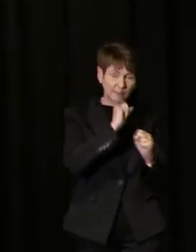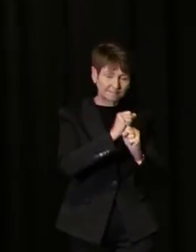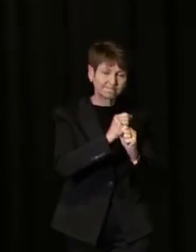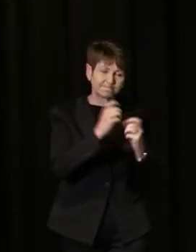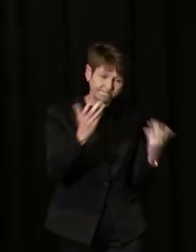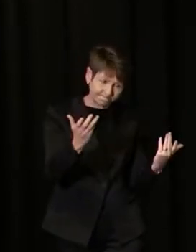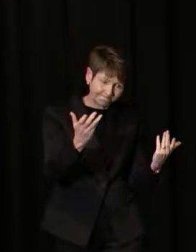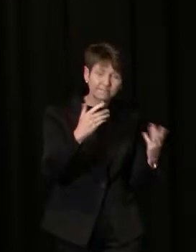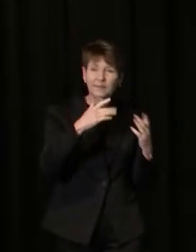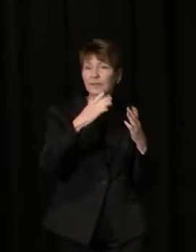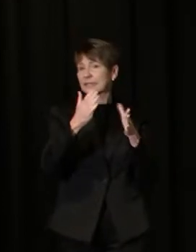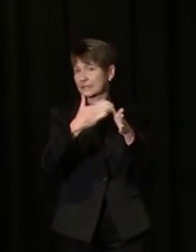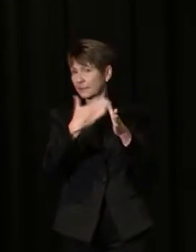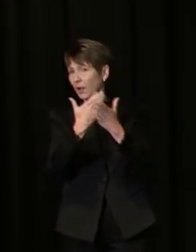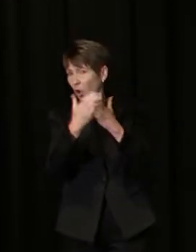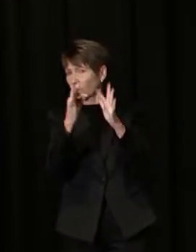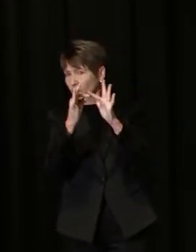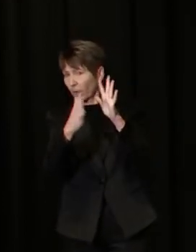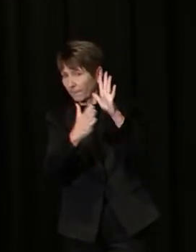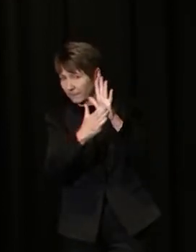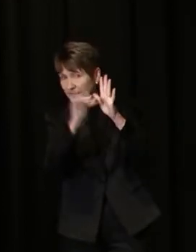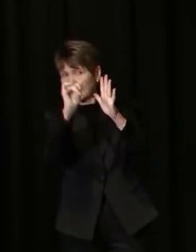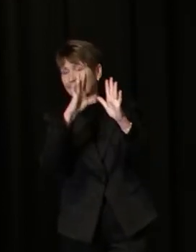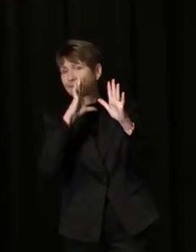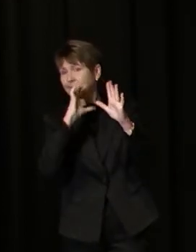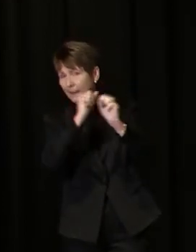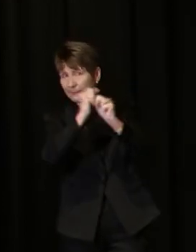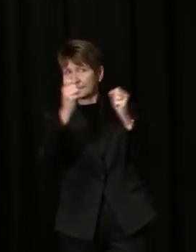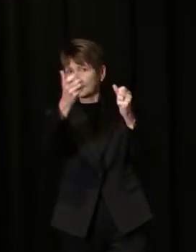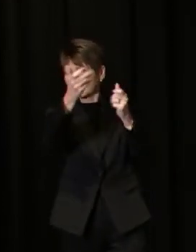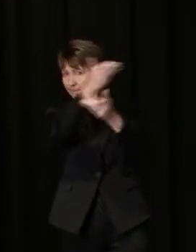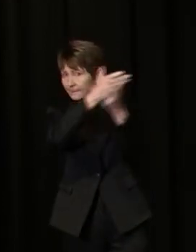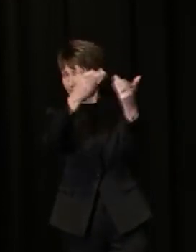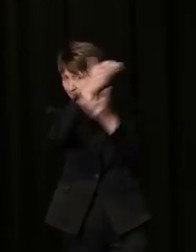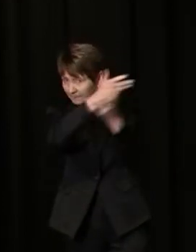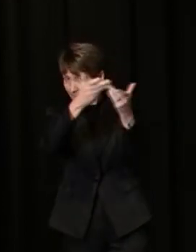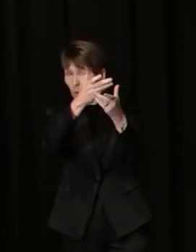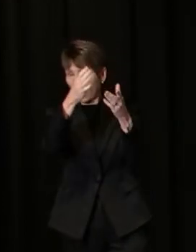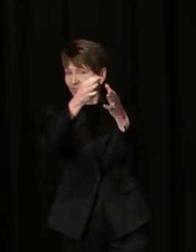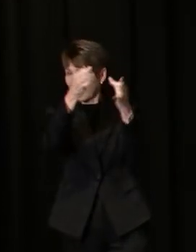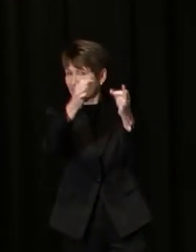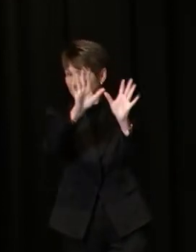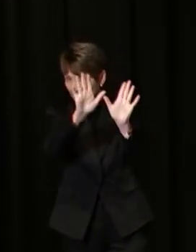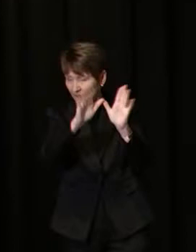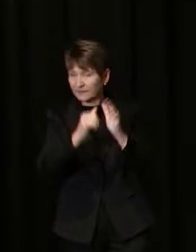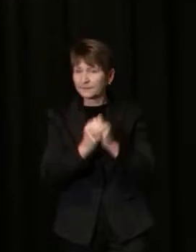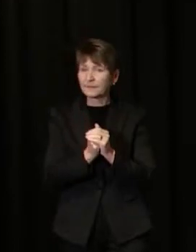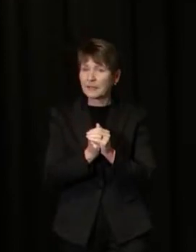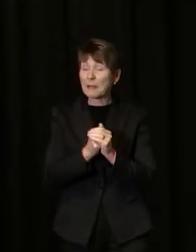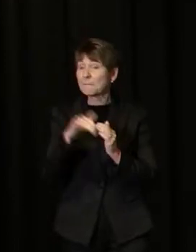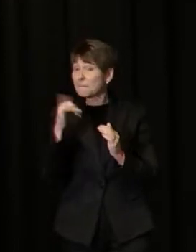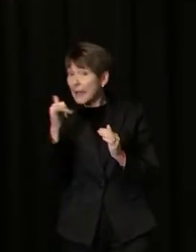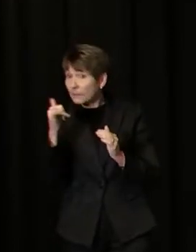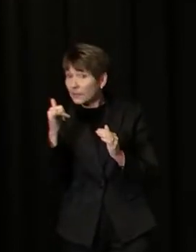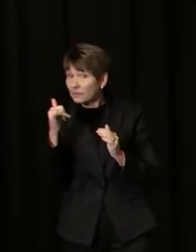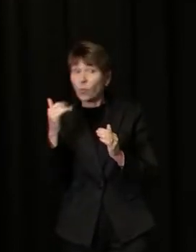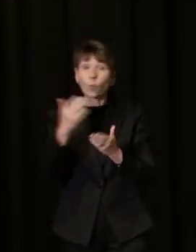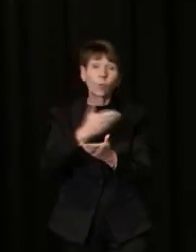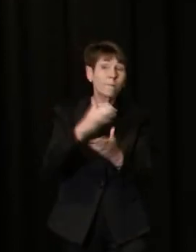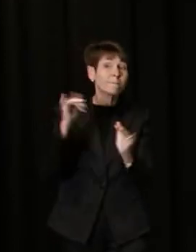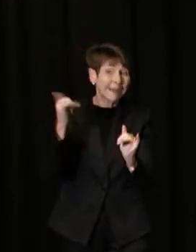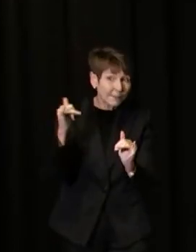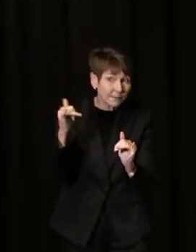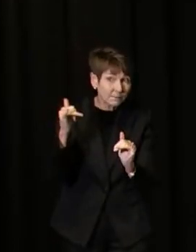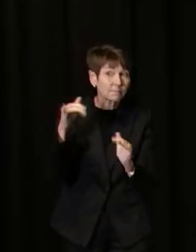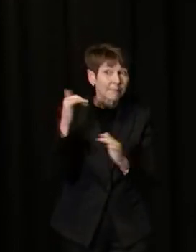and hopefully there'll be some clarity and some certainty very, very soon. But let's just assume for a moment that it's a 6-month thing and it's for everybody. Let's just